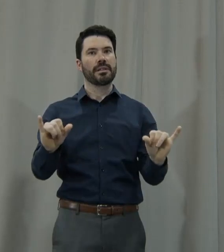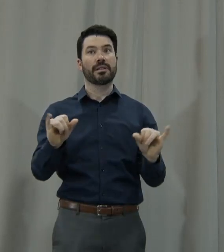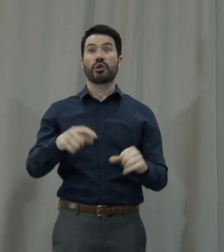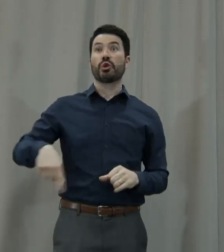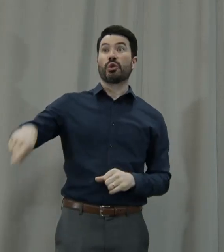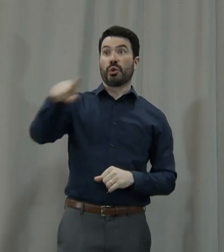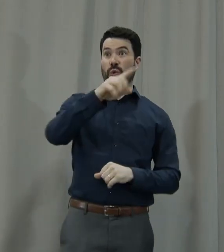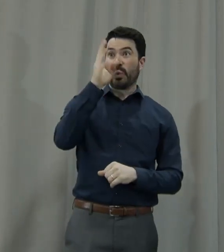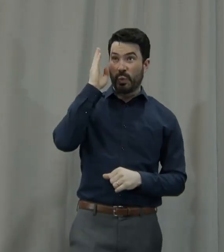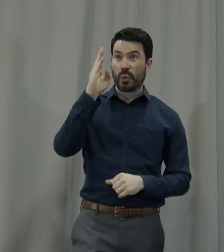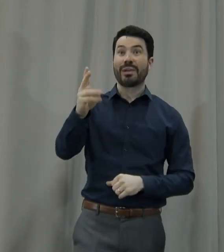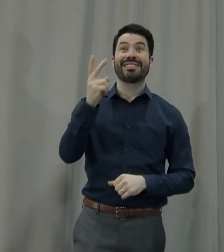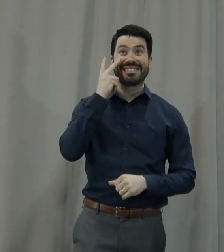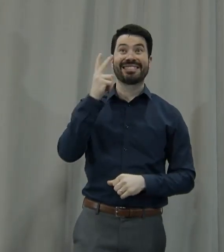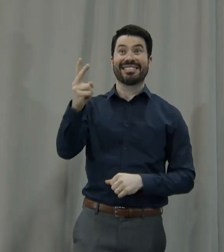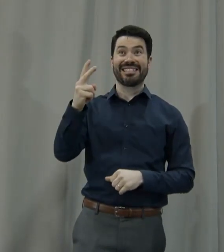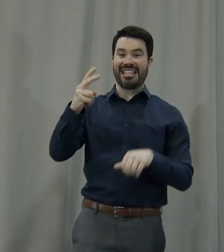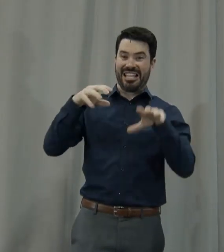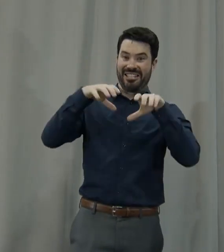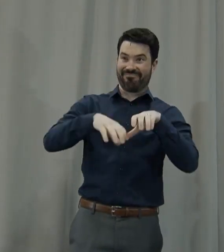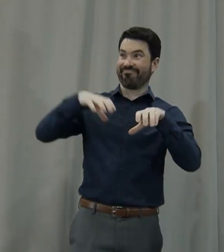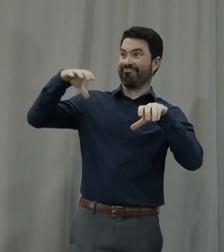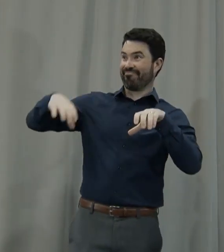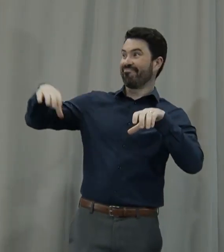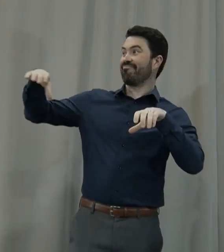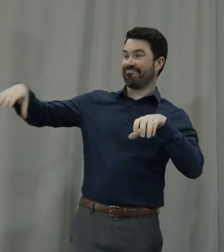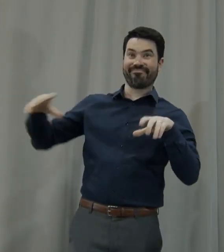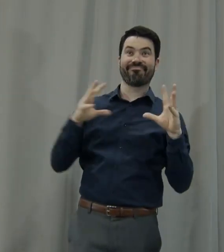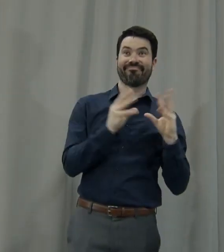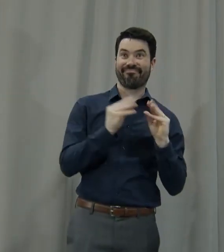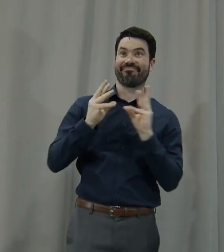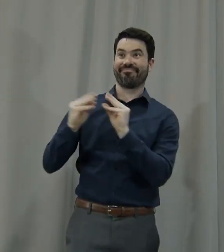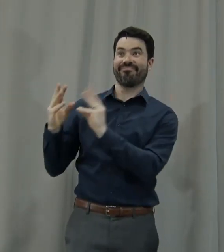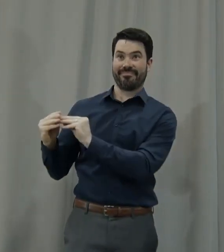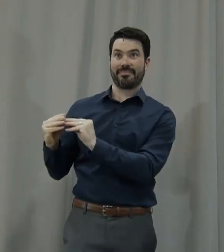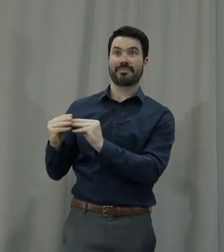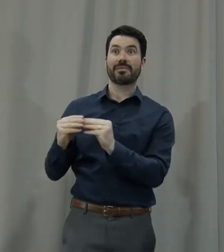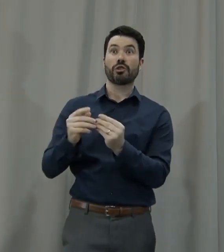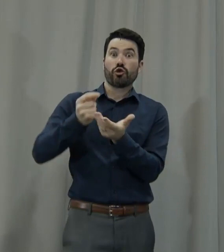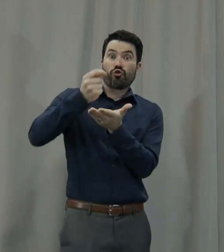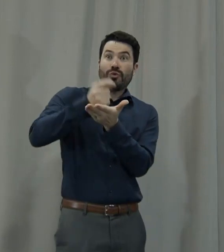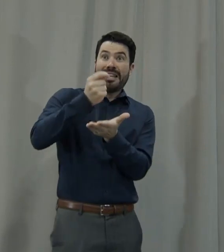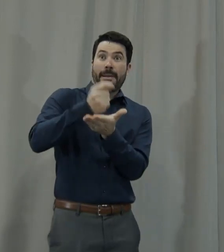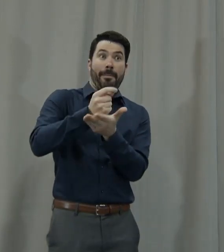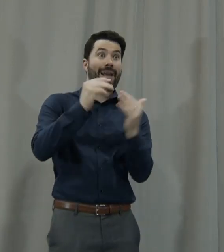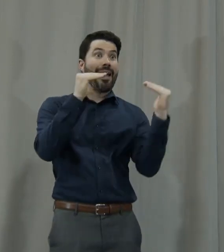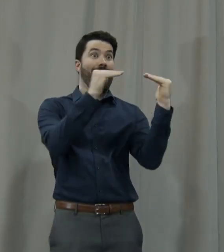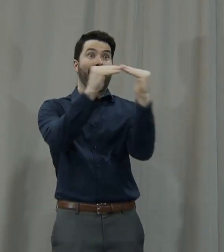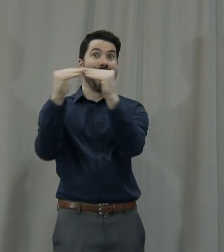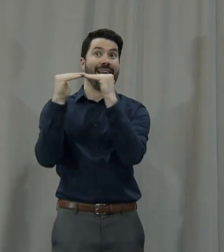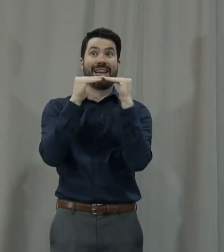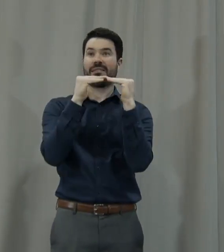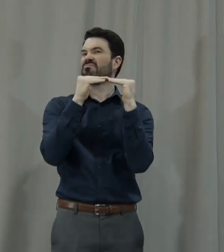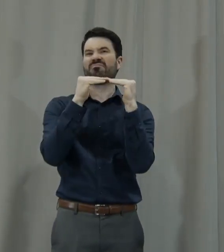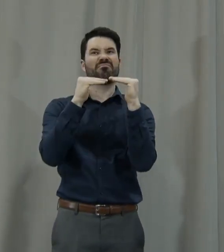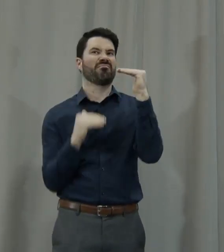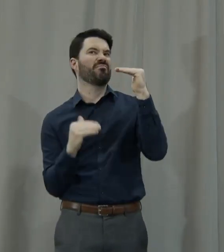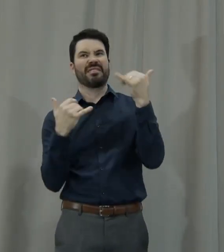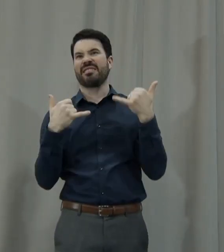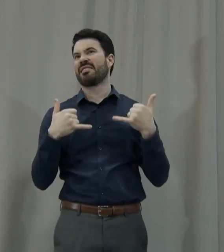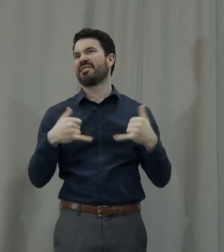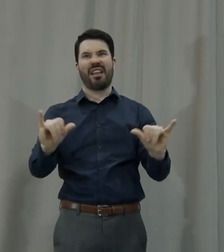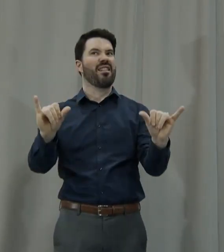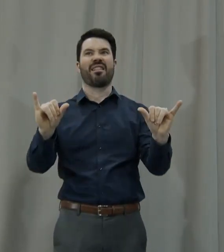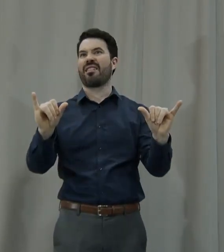your breakout rooms, that that disparate treatment still exists across our systems of care, all of